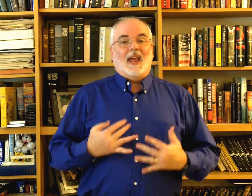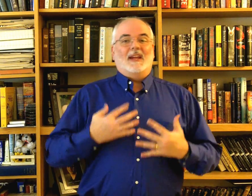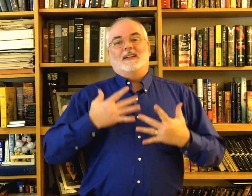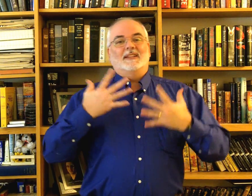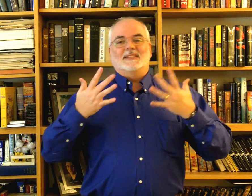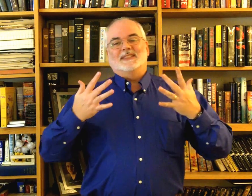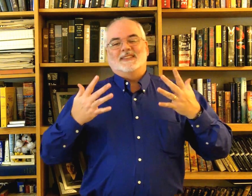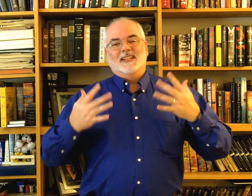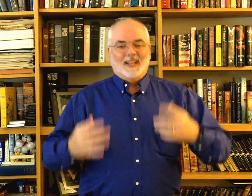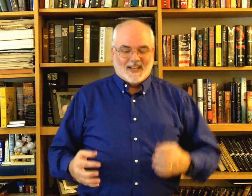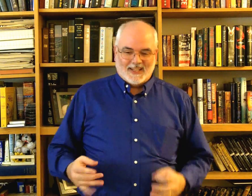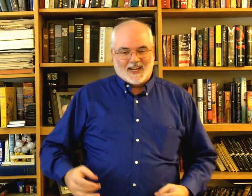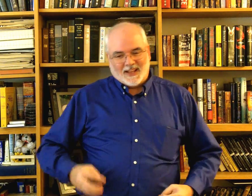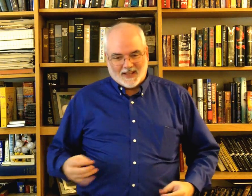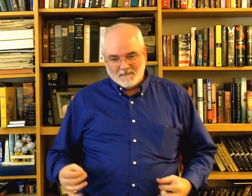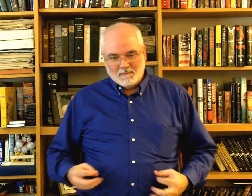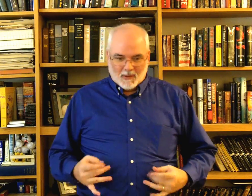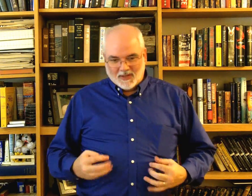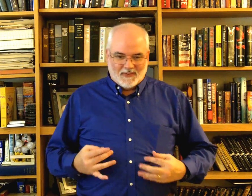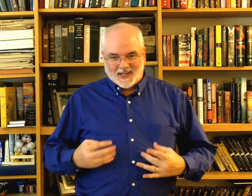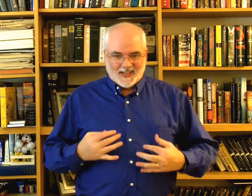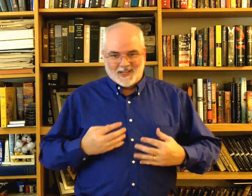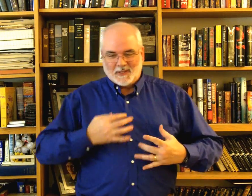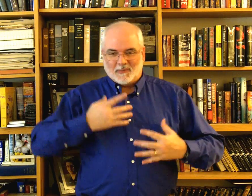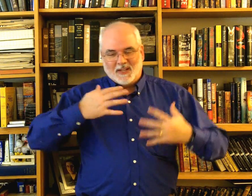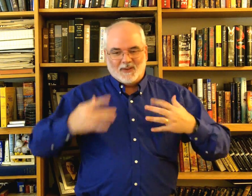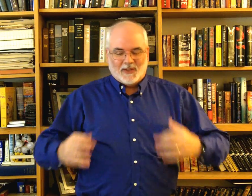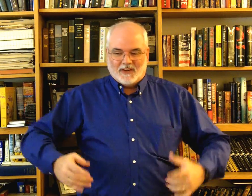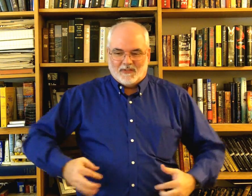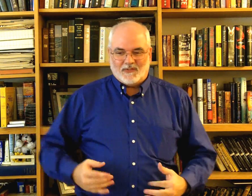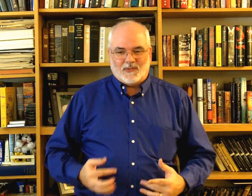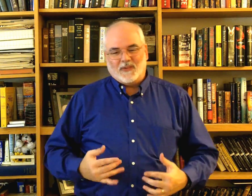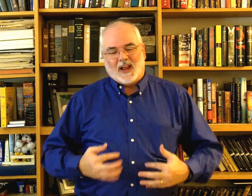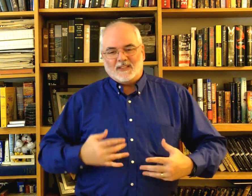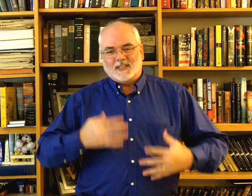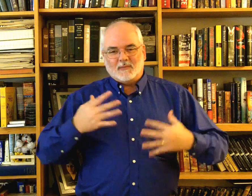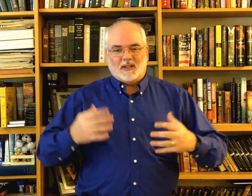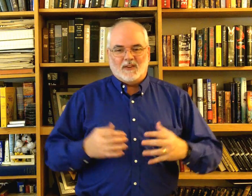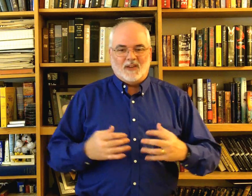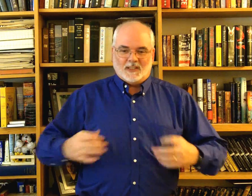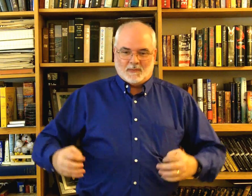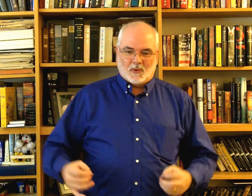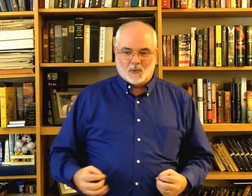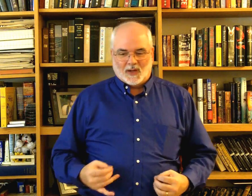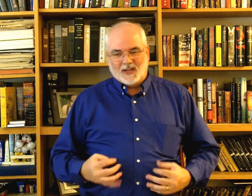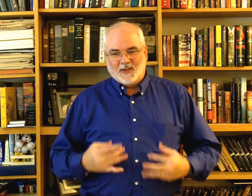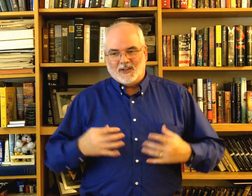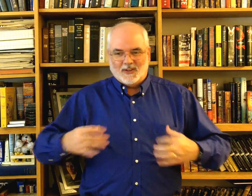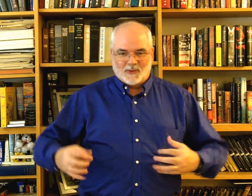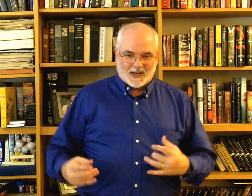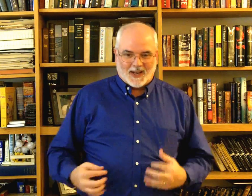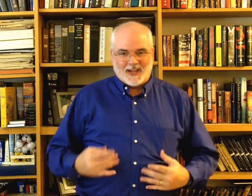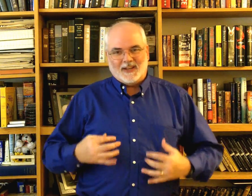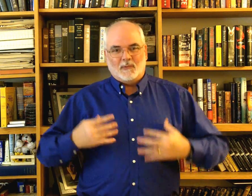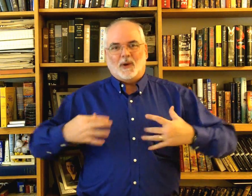Delight. It's kind of like a bubbly feeling that comes up when you've got something, you've done something really good, and you really like it, and you're proud of